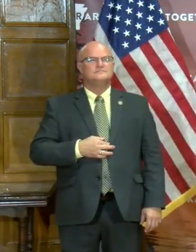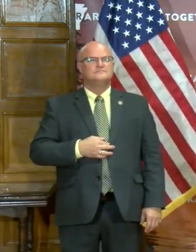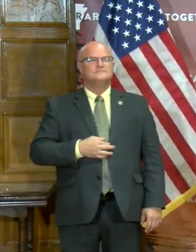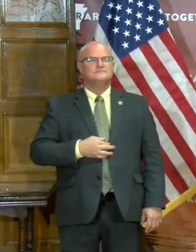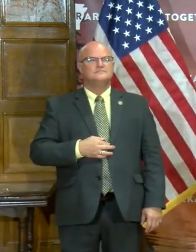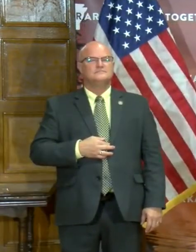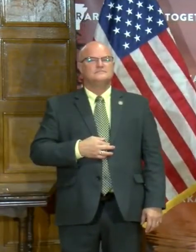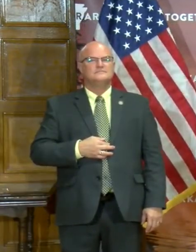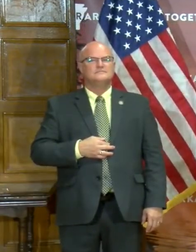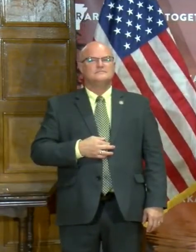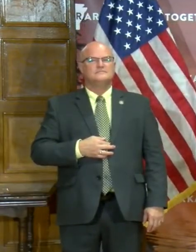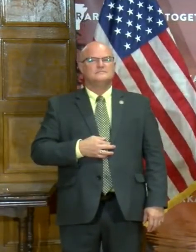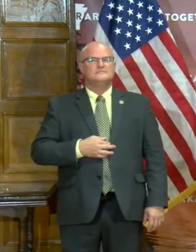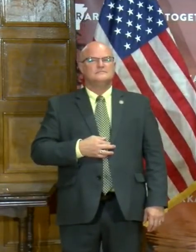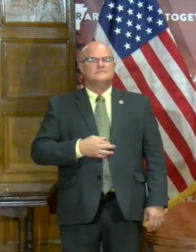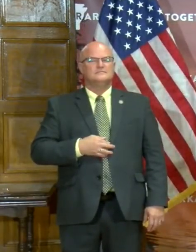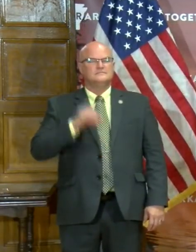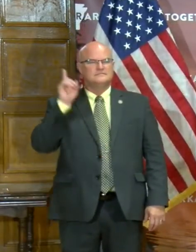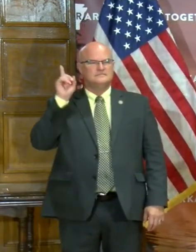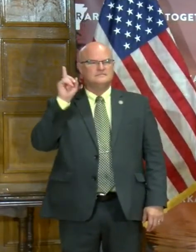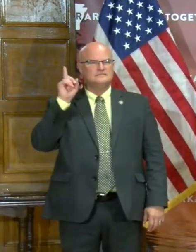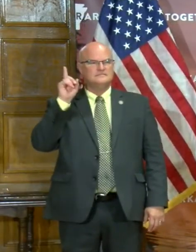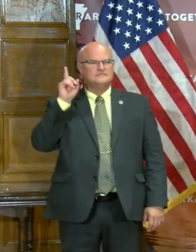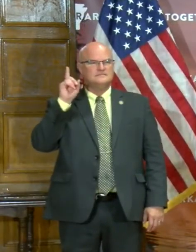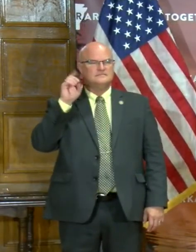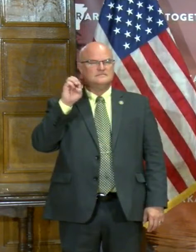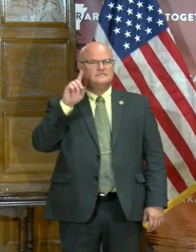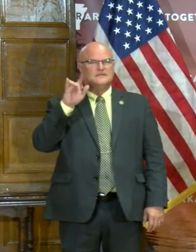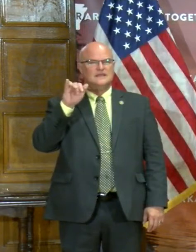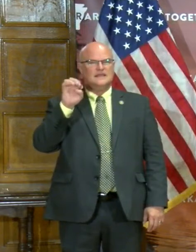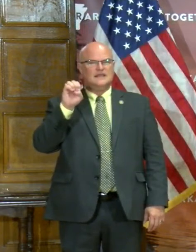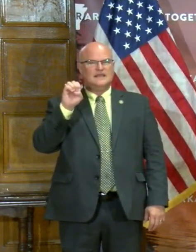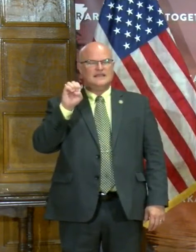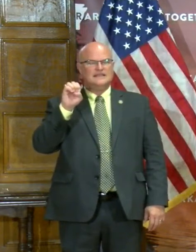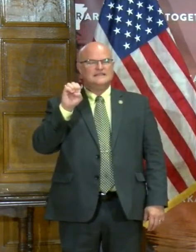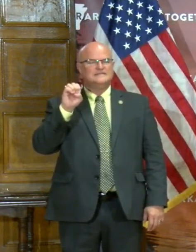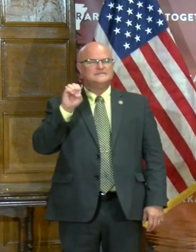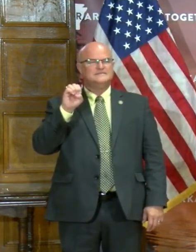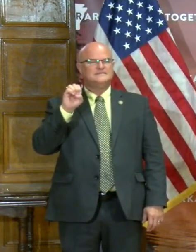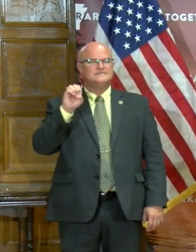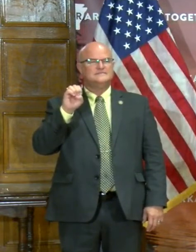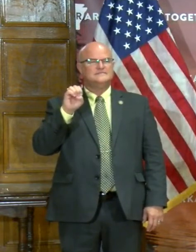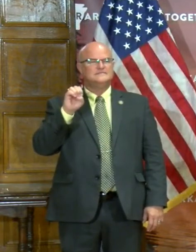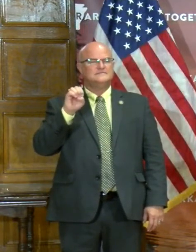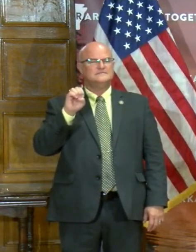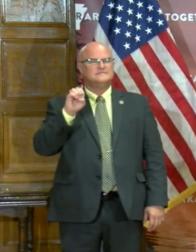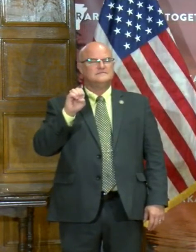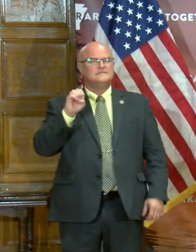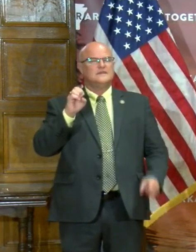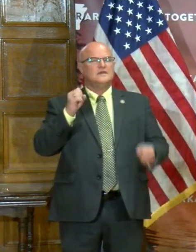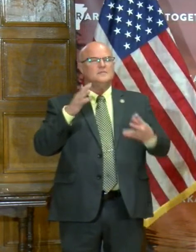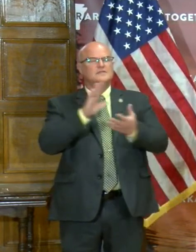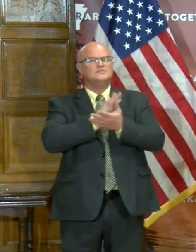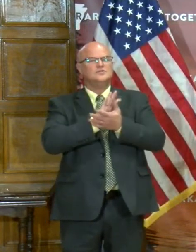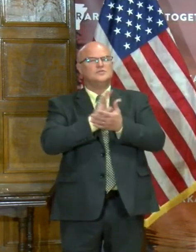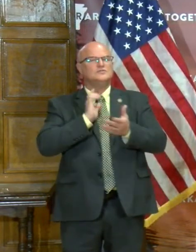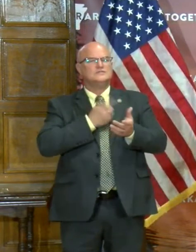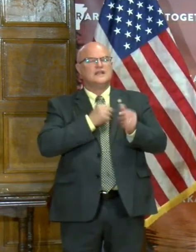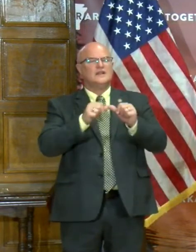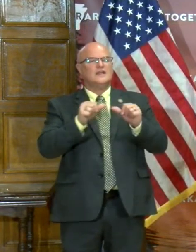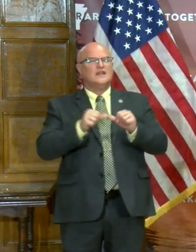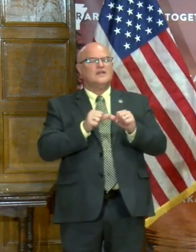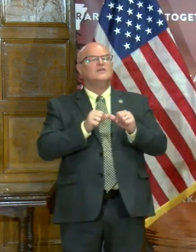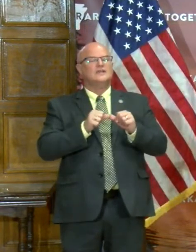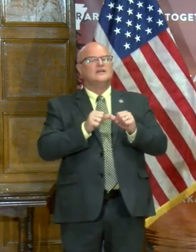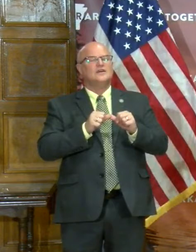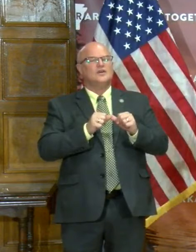Next question. Hi, Governor. This is Allie Lynch with 5 News. A lot of schools in our area are having to go virtual,